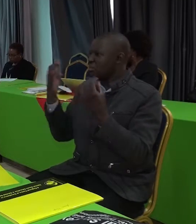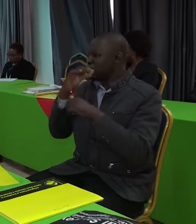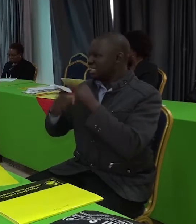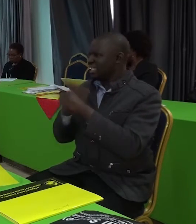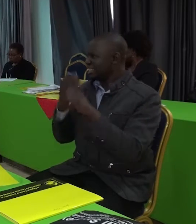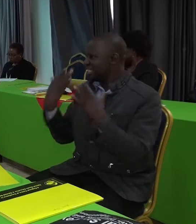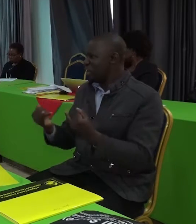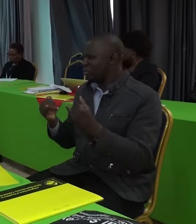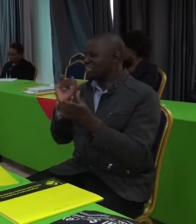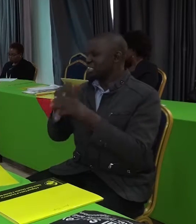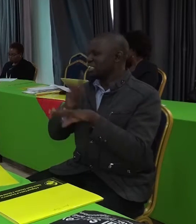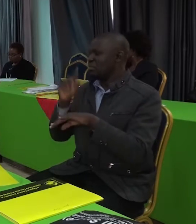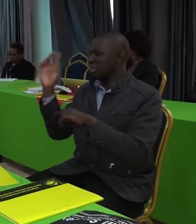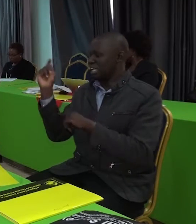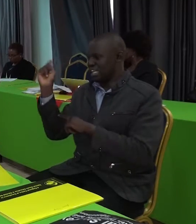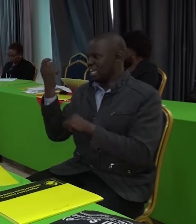early childhood?